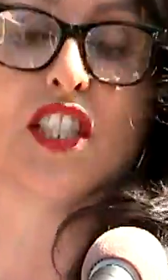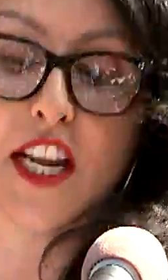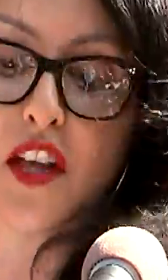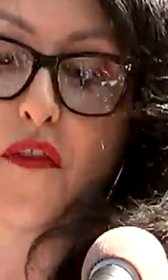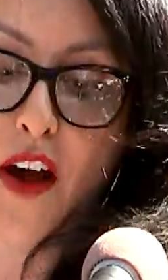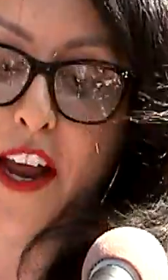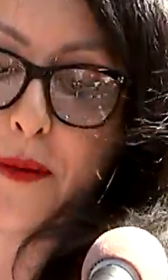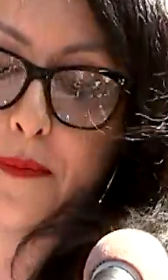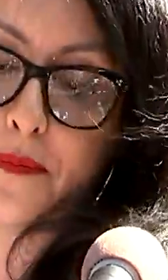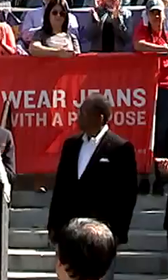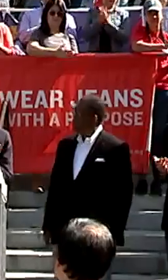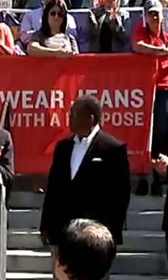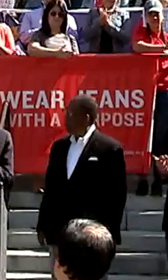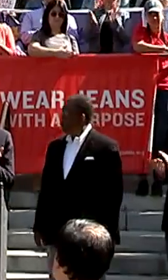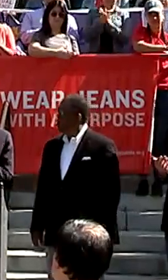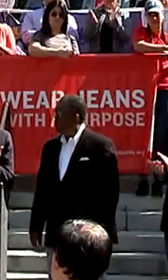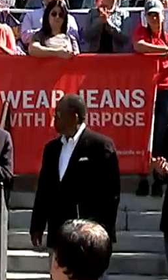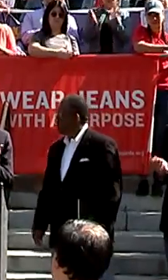and let's continue the fight.